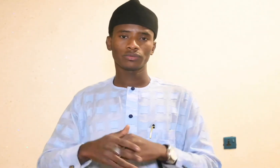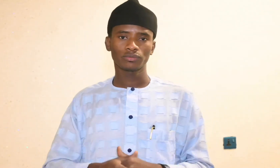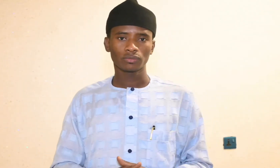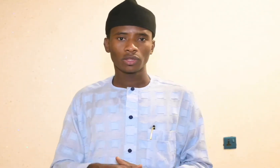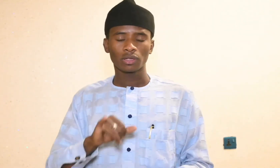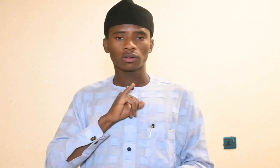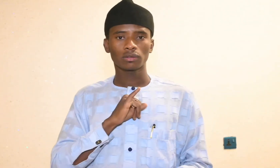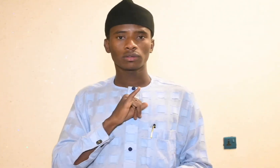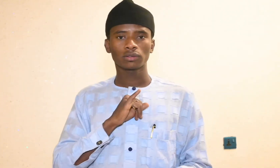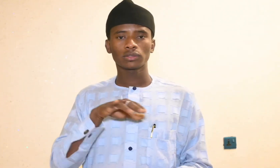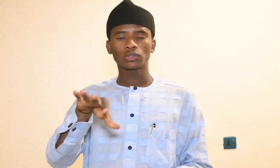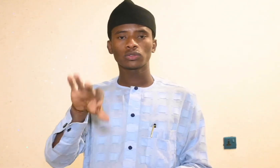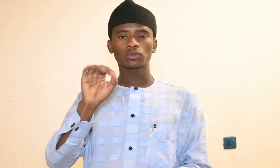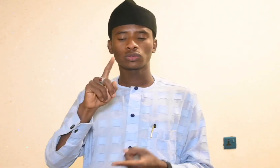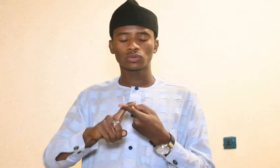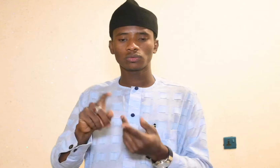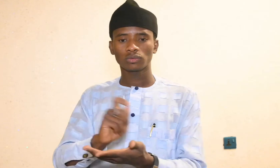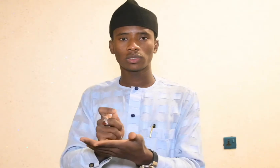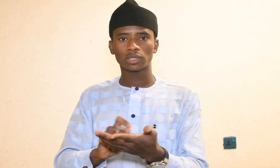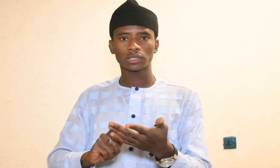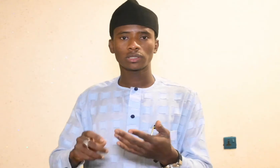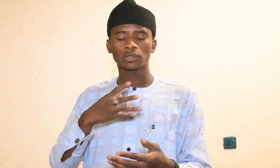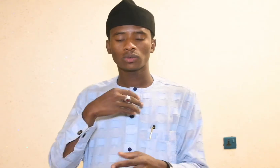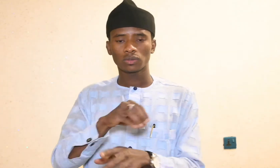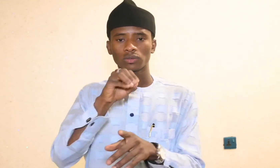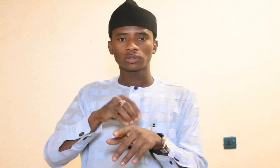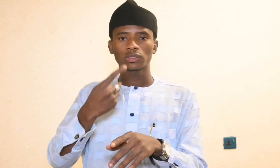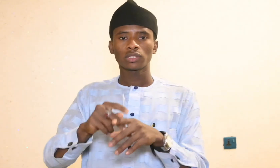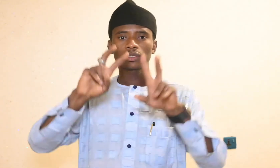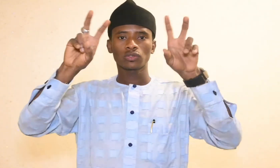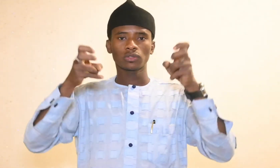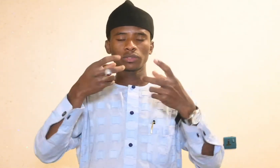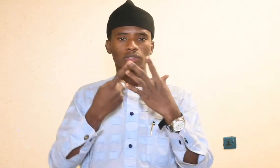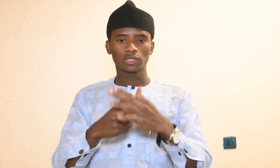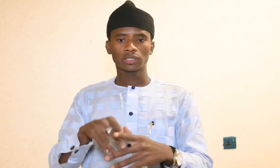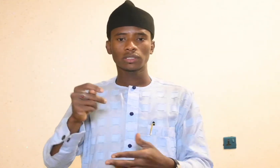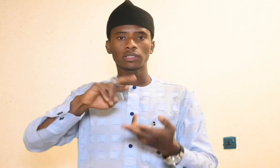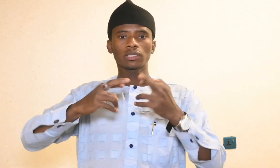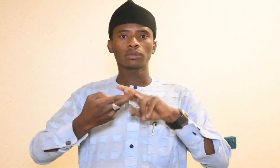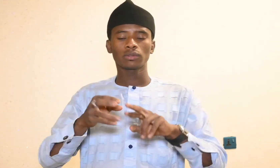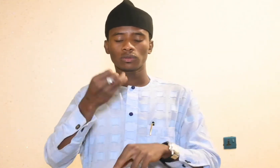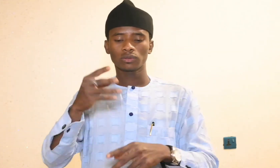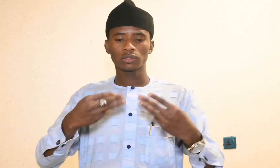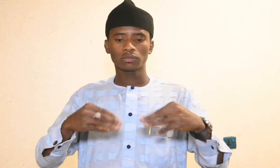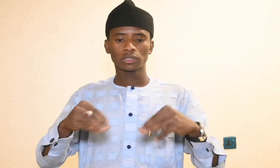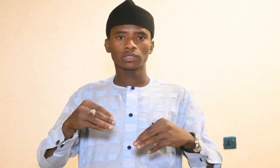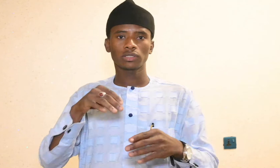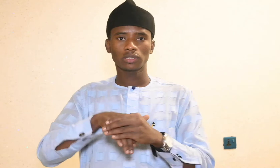I chose to write on the topic titled The Relevance of Marketing to Non-Profit Organization,